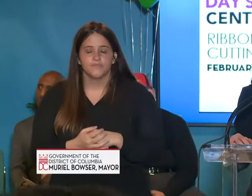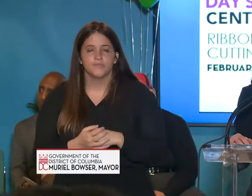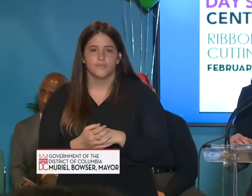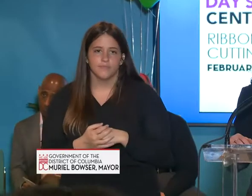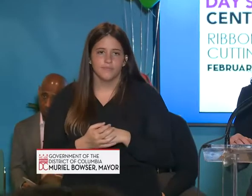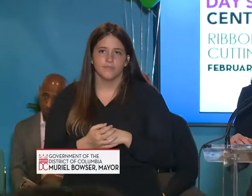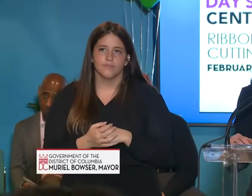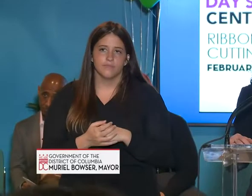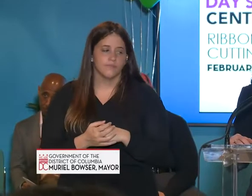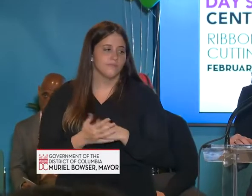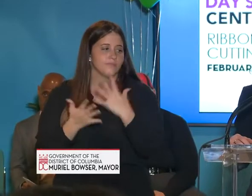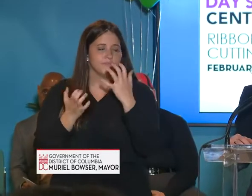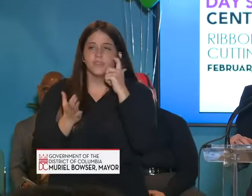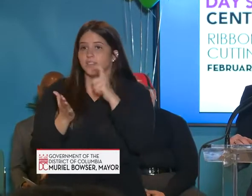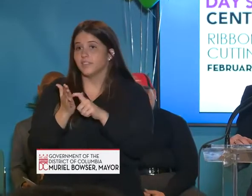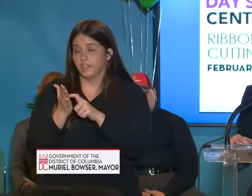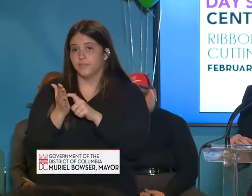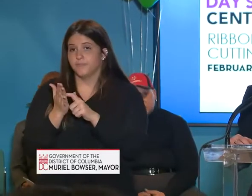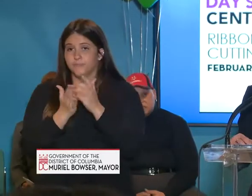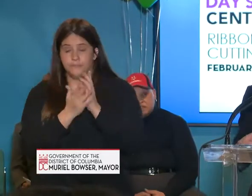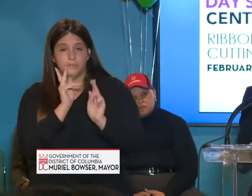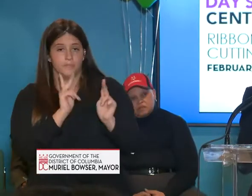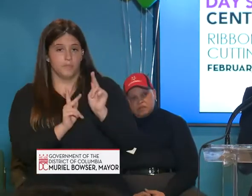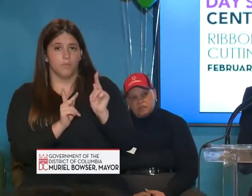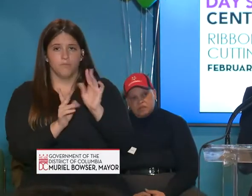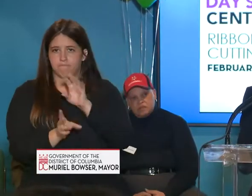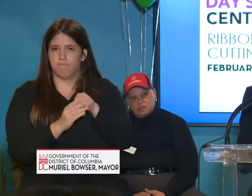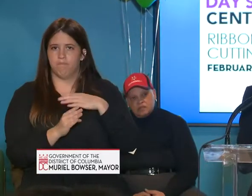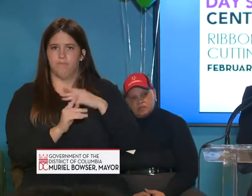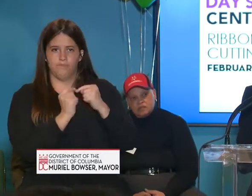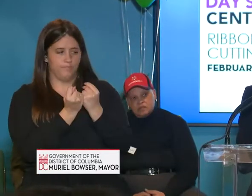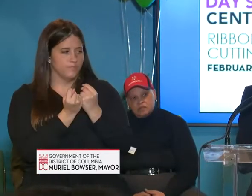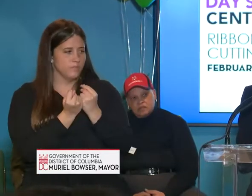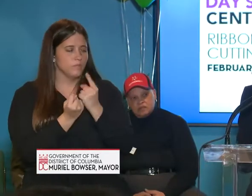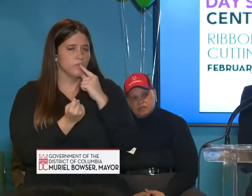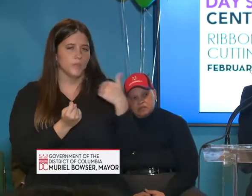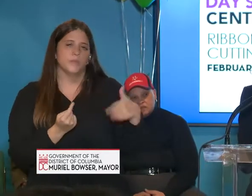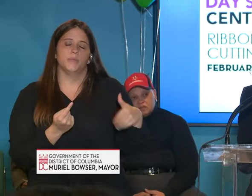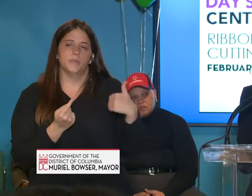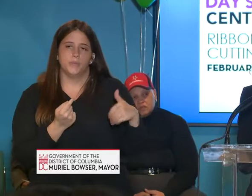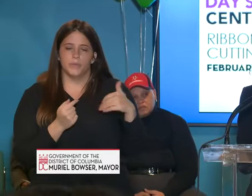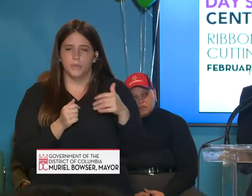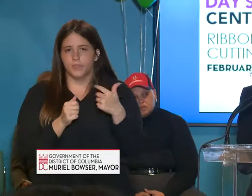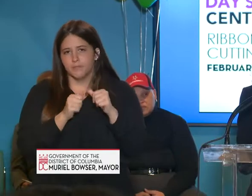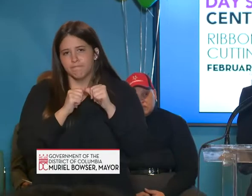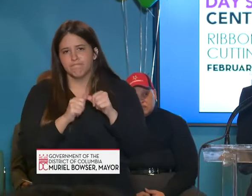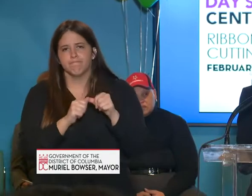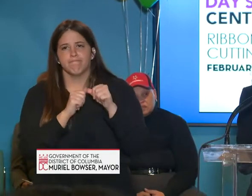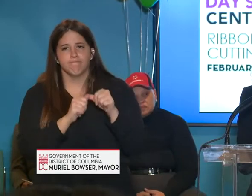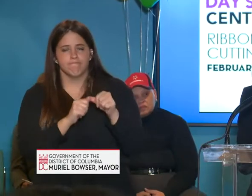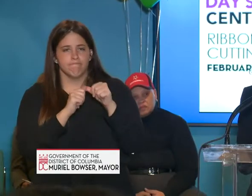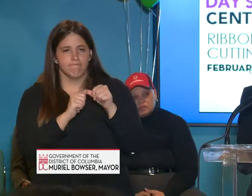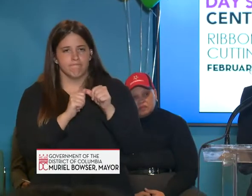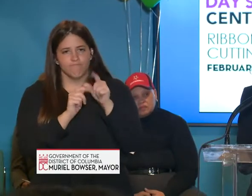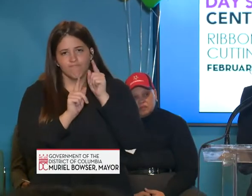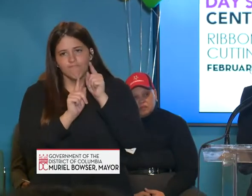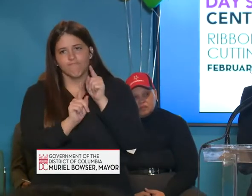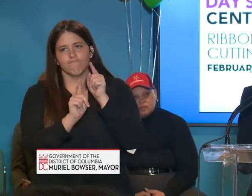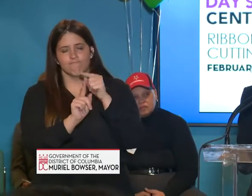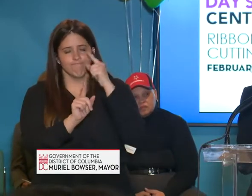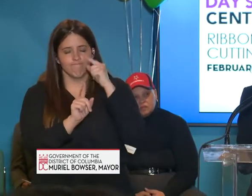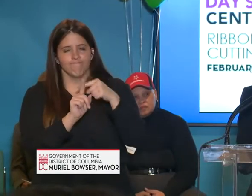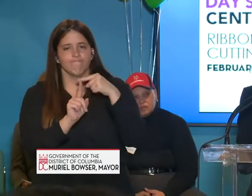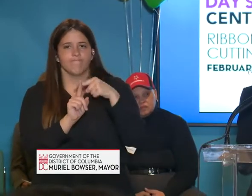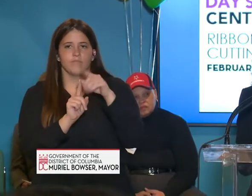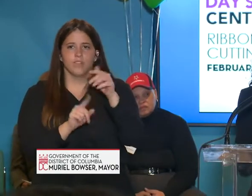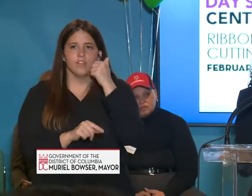words, but I do want to acknowledge some folks on my team who really have been persistent and adamant